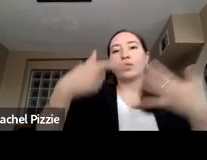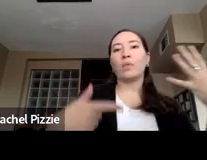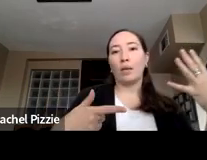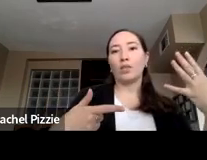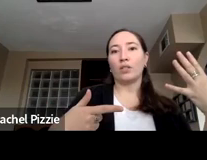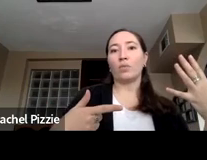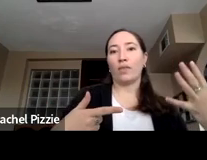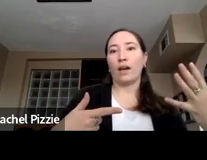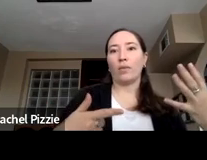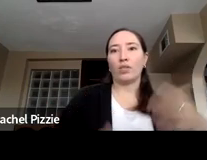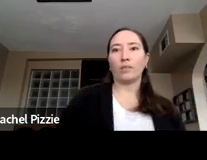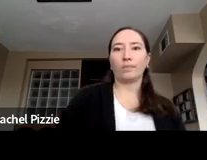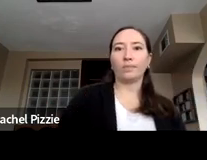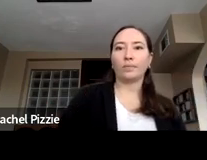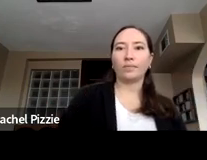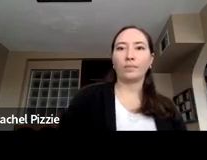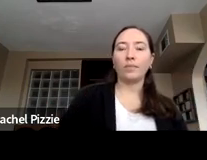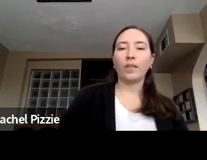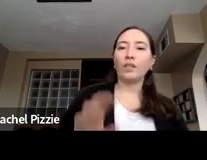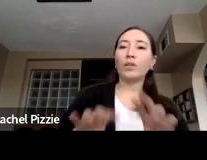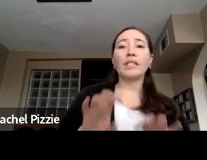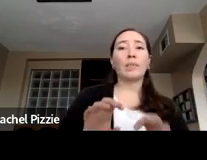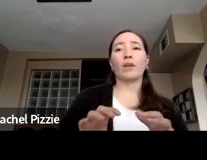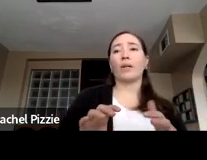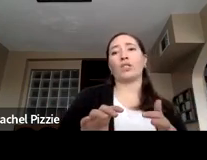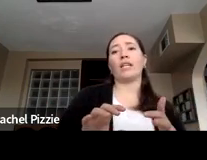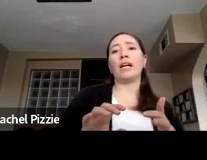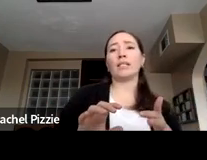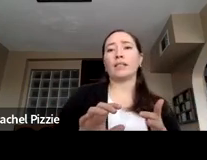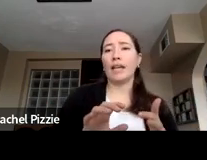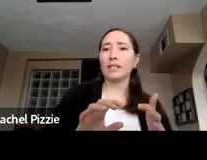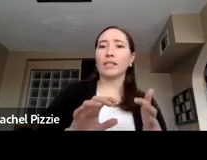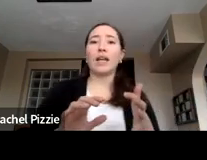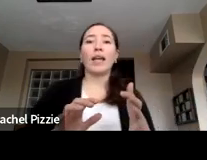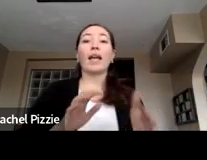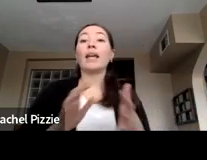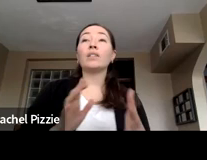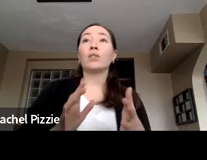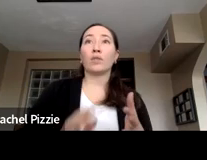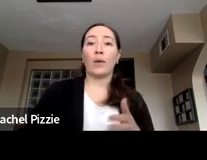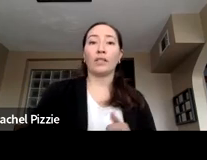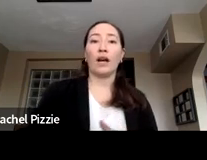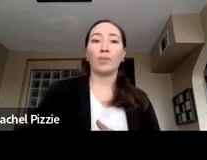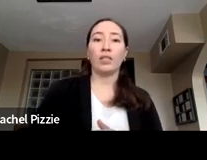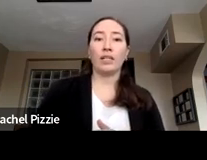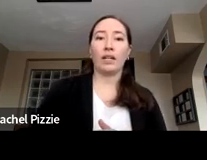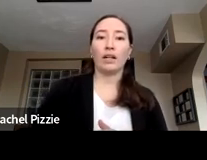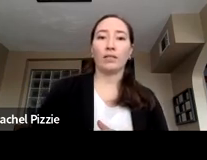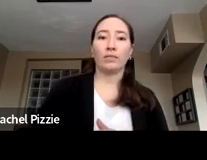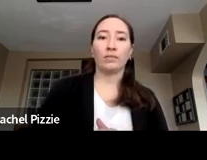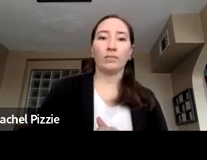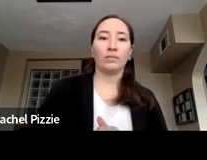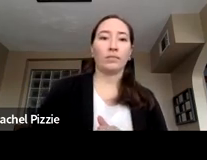and give you some options with that question. You can type in the question text and the response options in